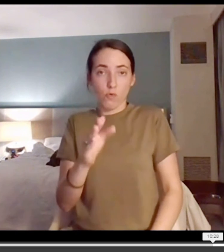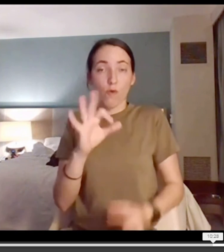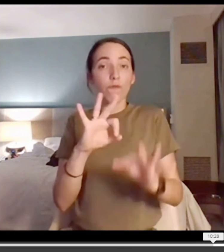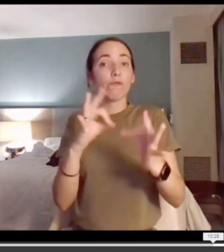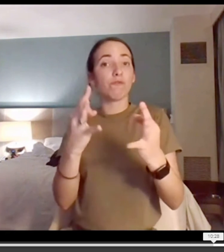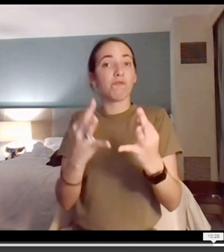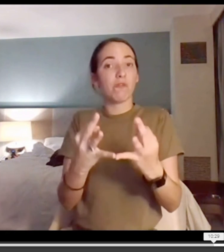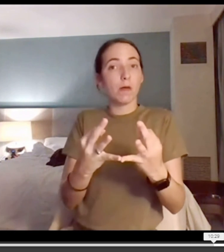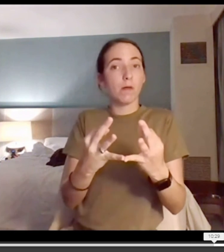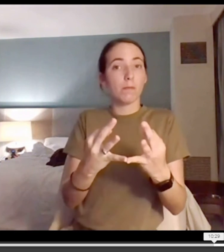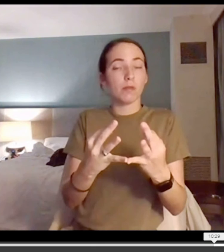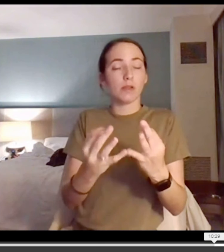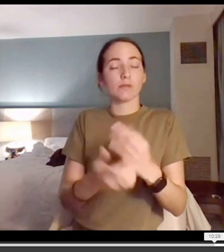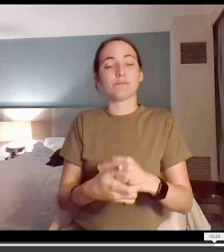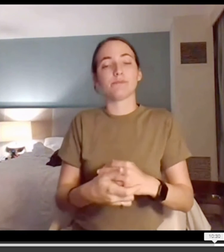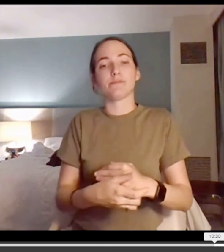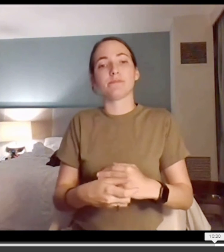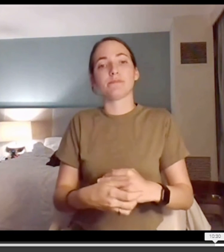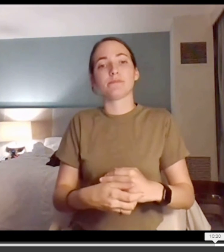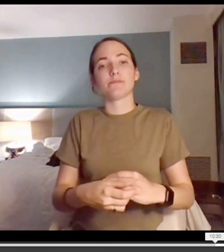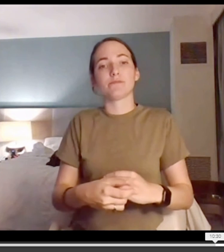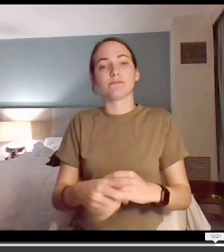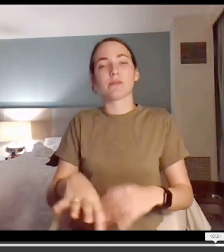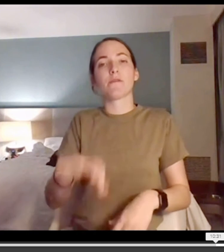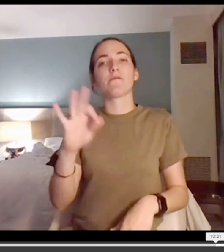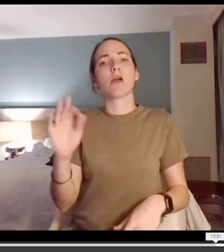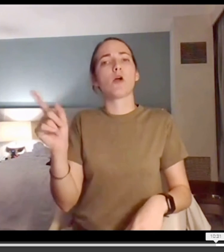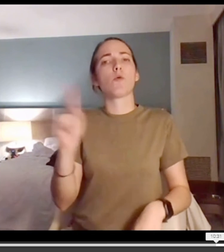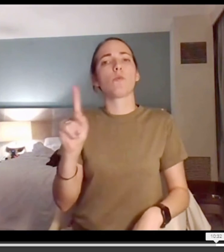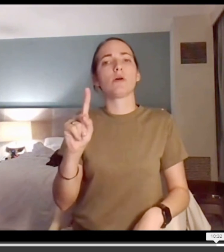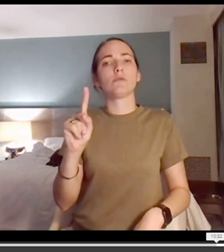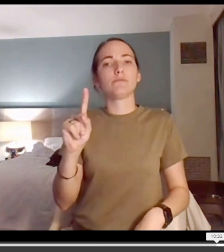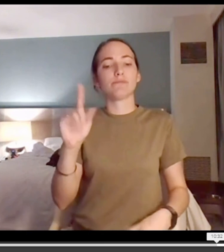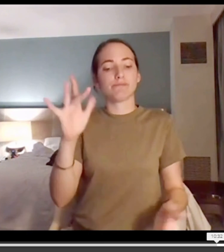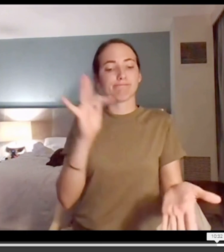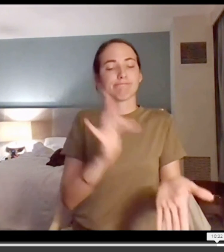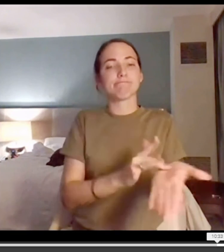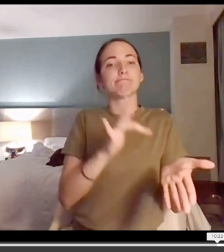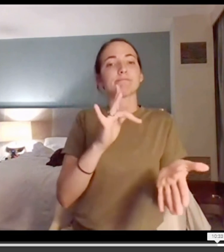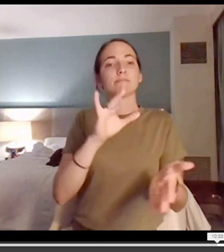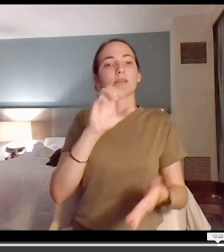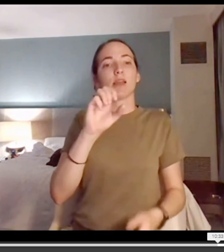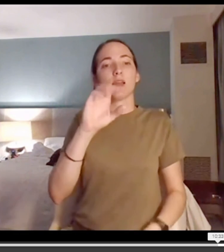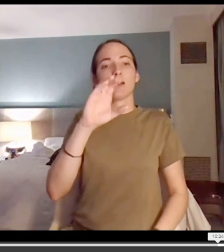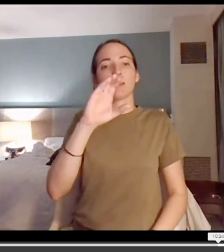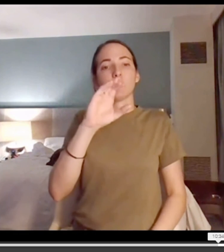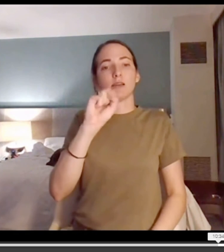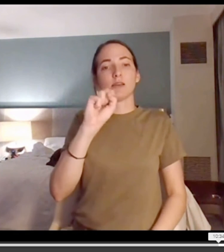reading. Download your Survival Kit right now and at no cost. Just visit